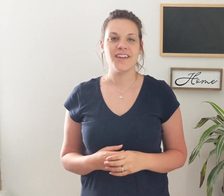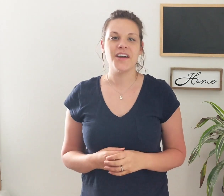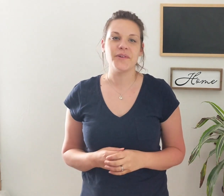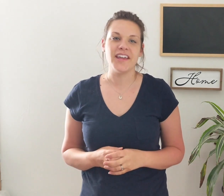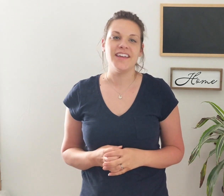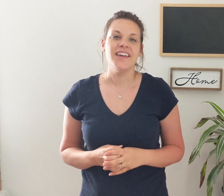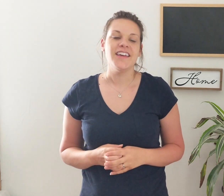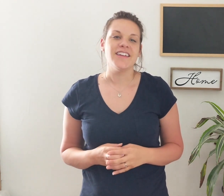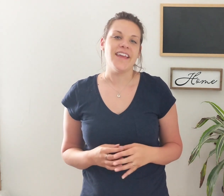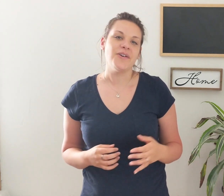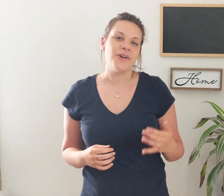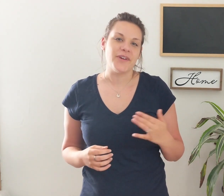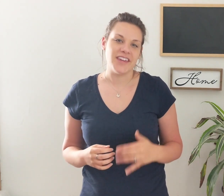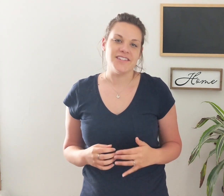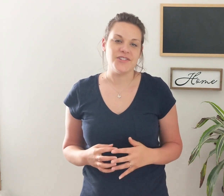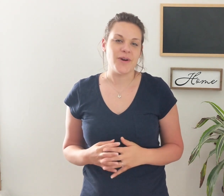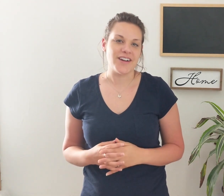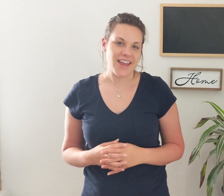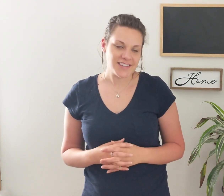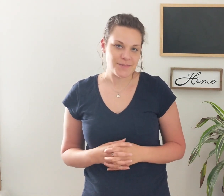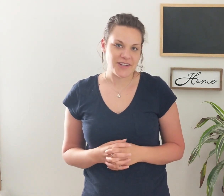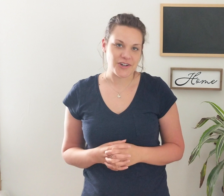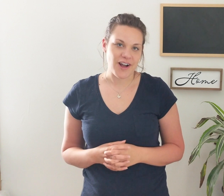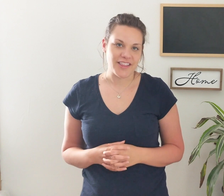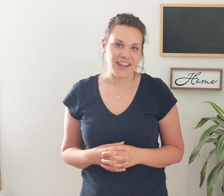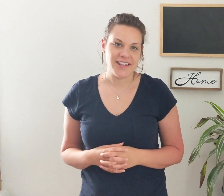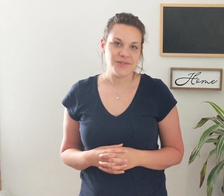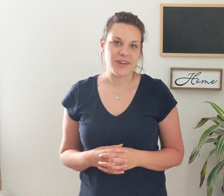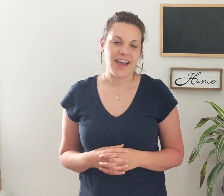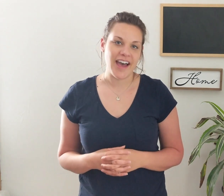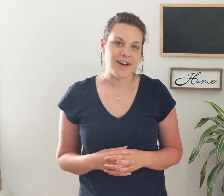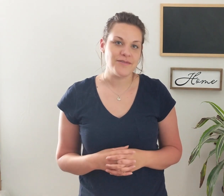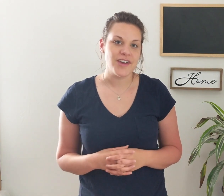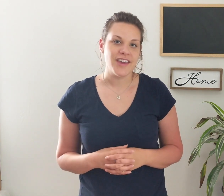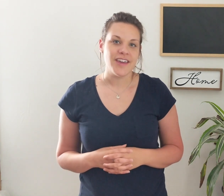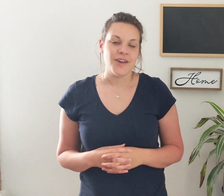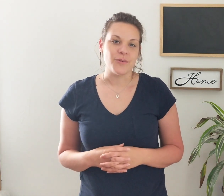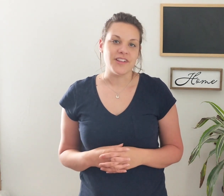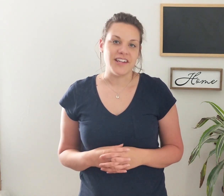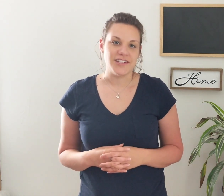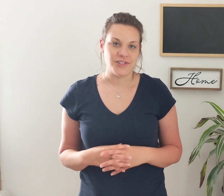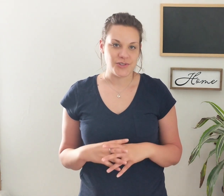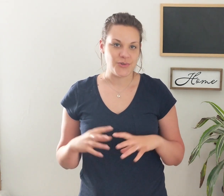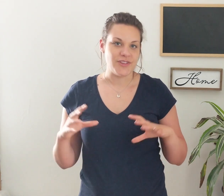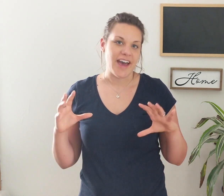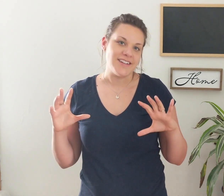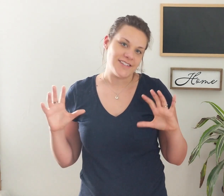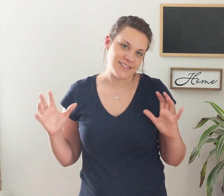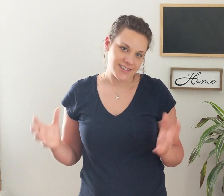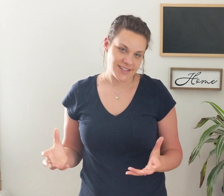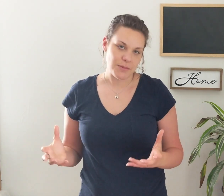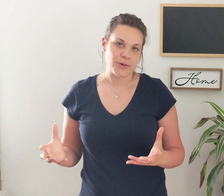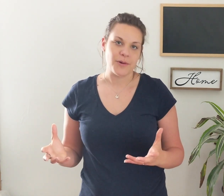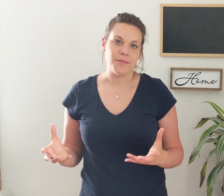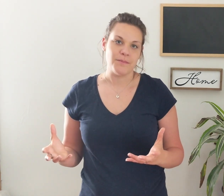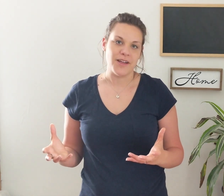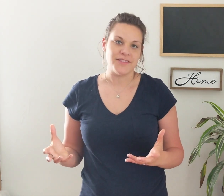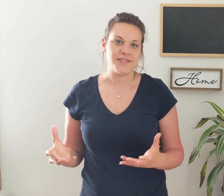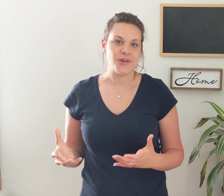All right, now going into our next major holidays, we have related to that December month.